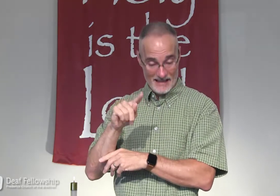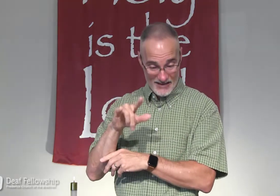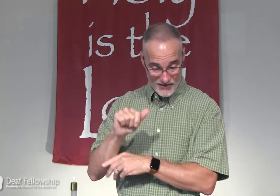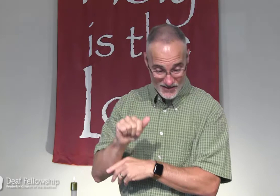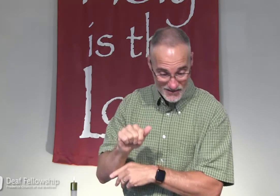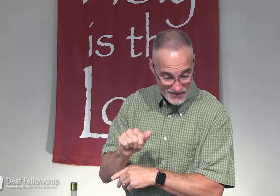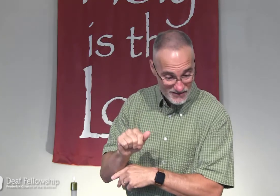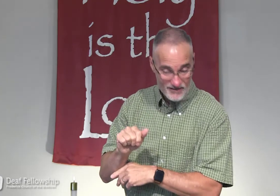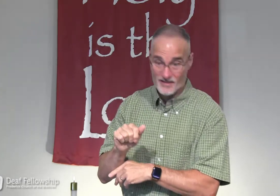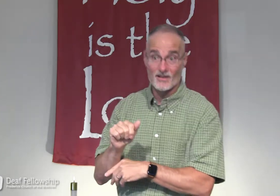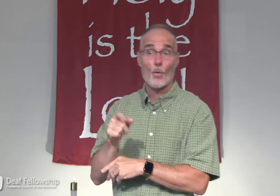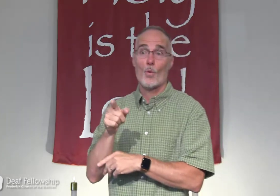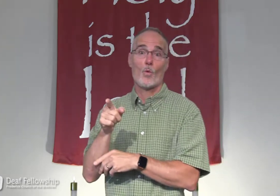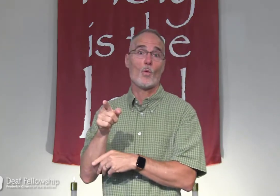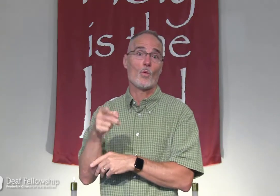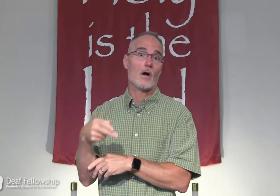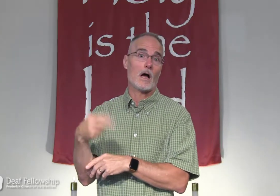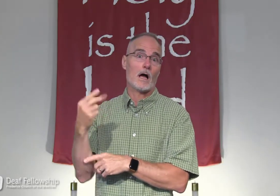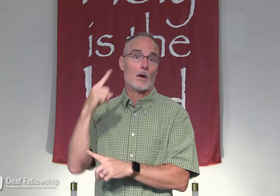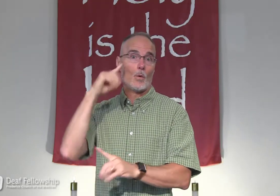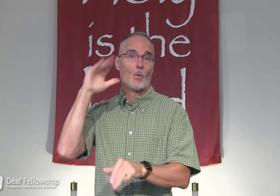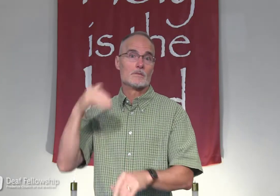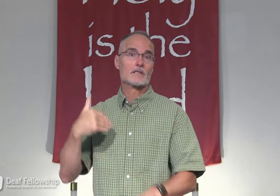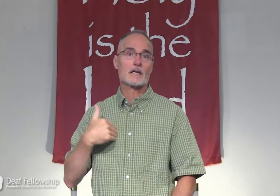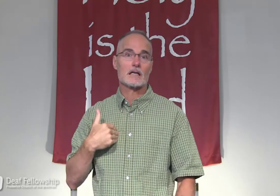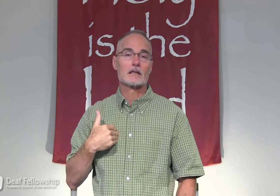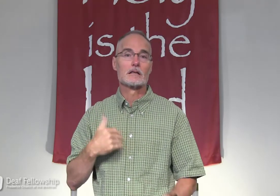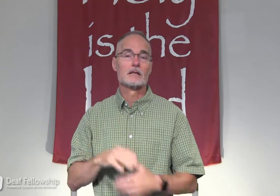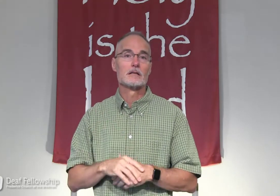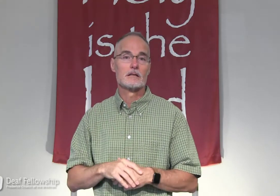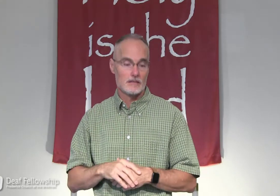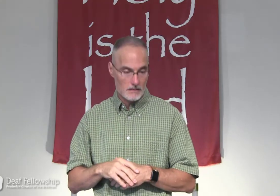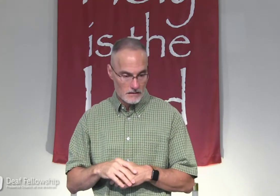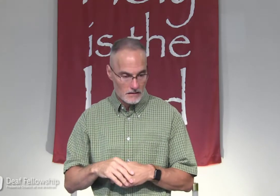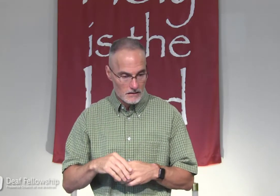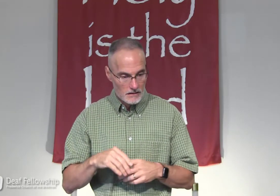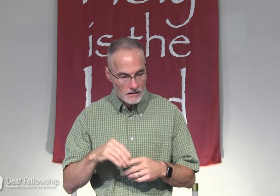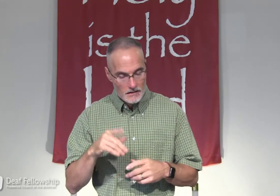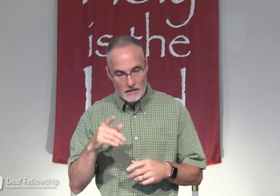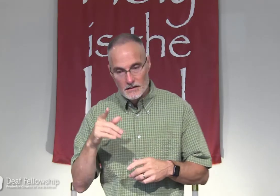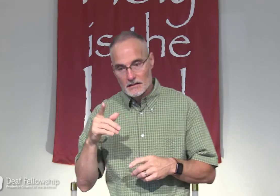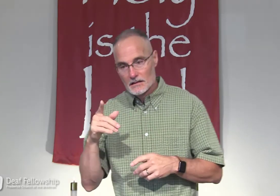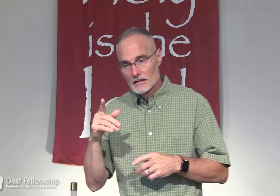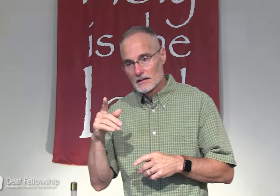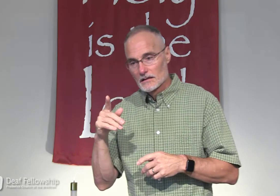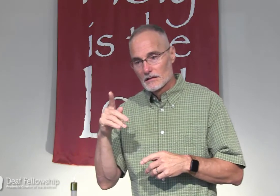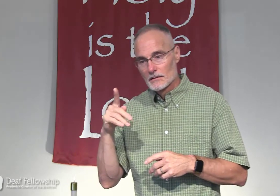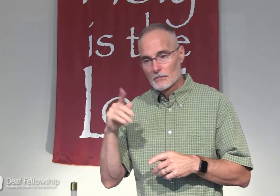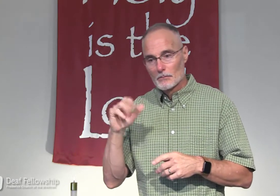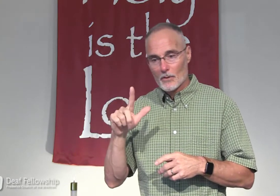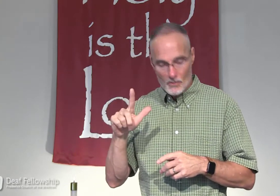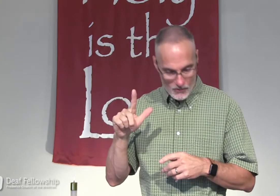remember, Paul helped found that church in Galatia, and he had high hopes for them.